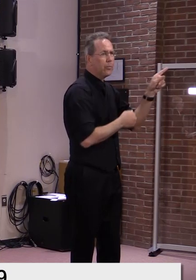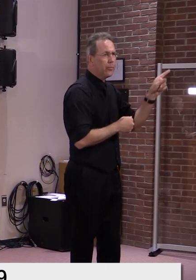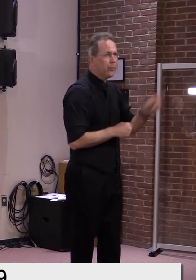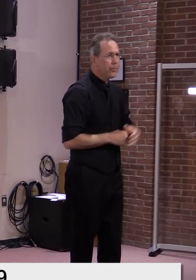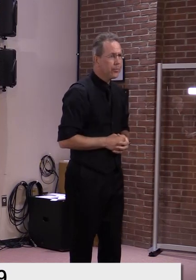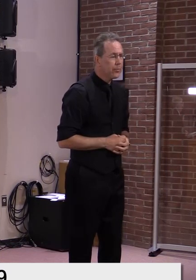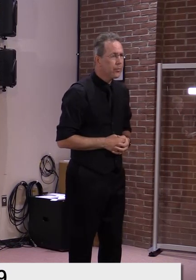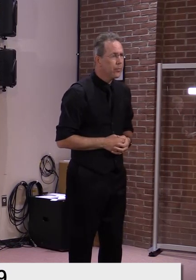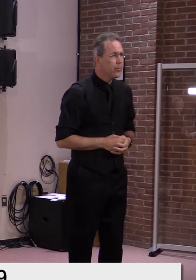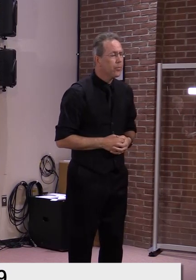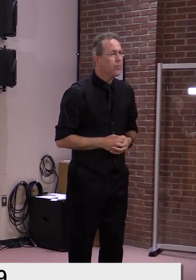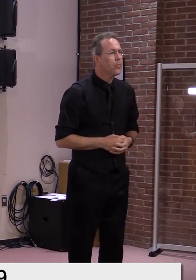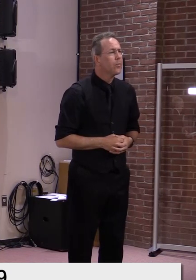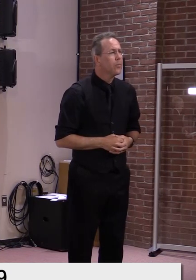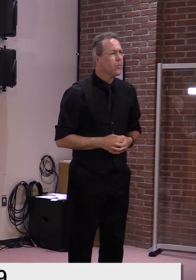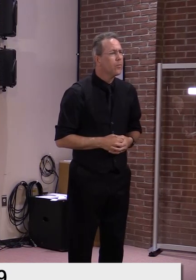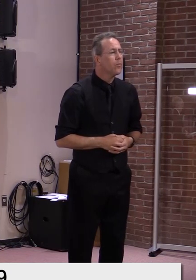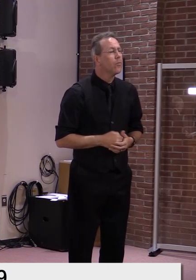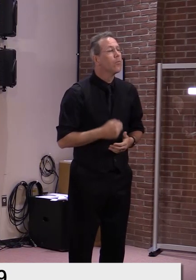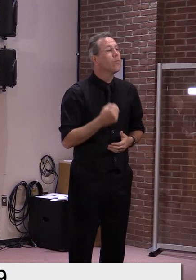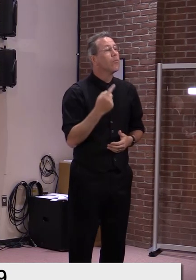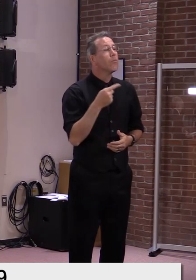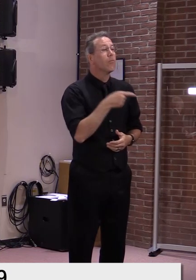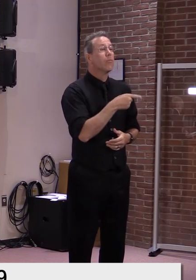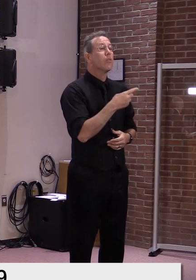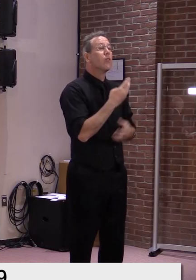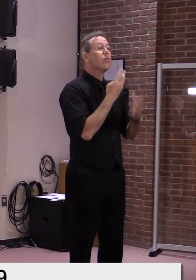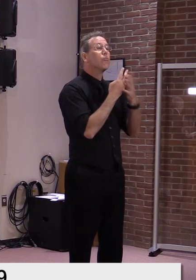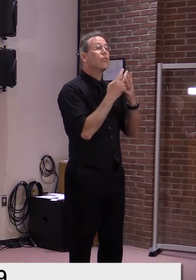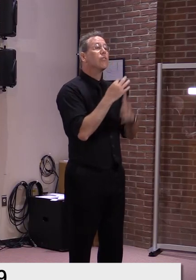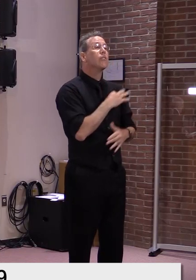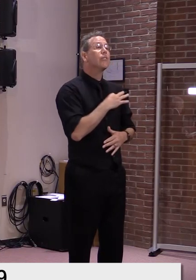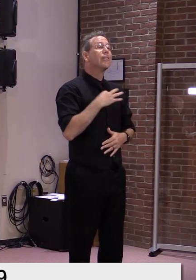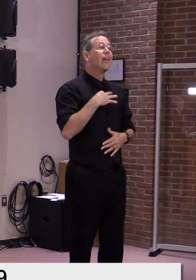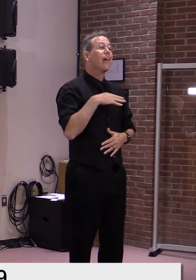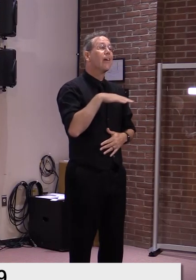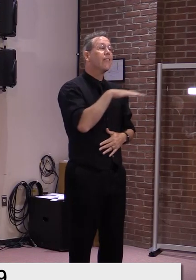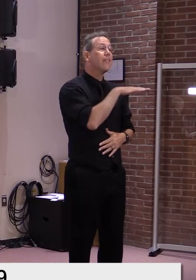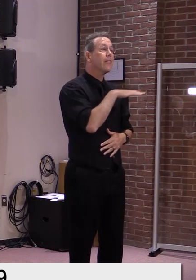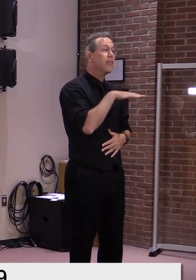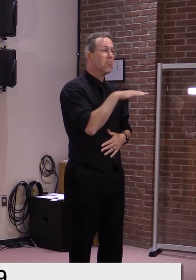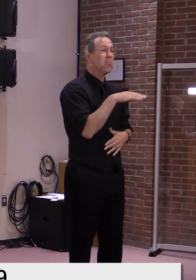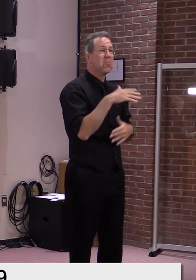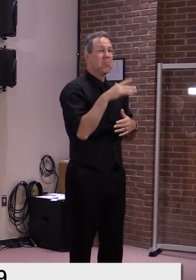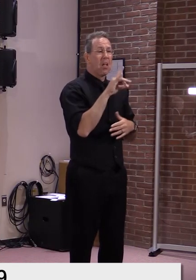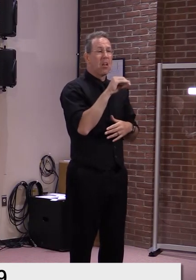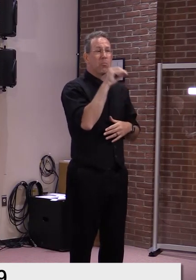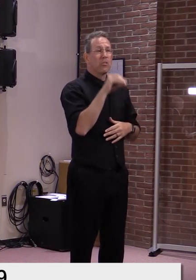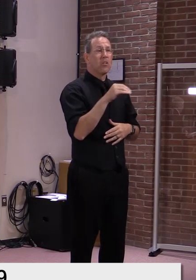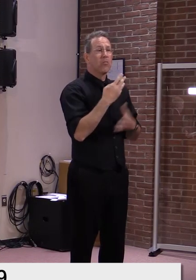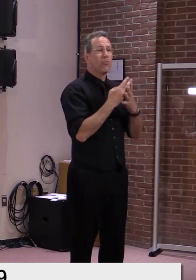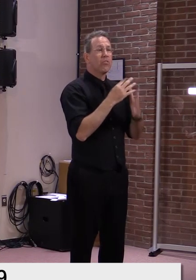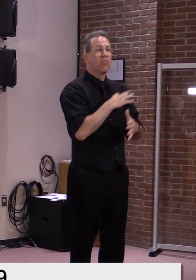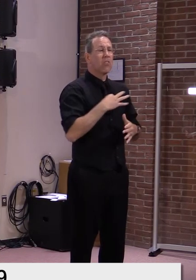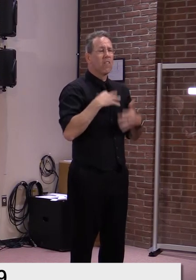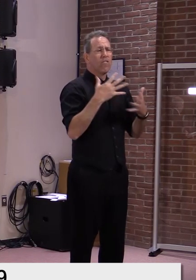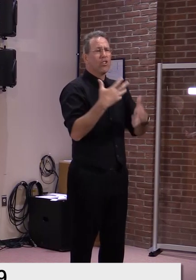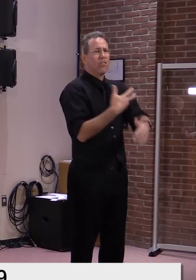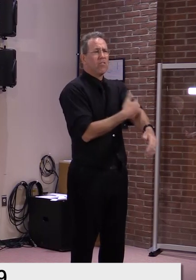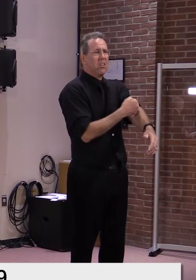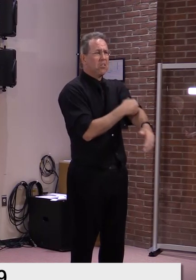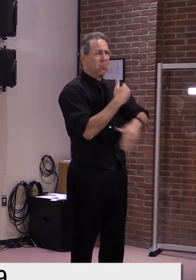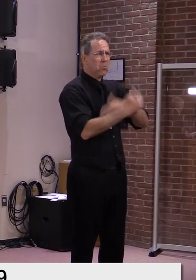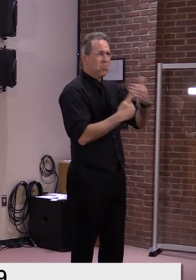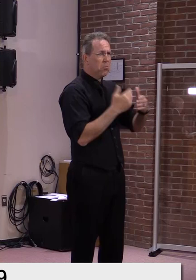The employee population is about 80%. If I remember correctly, it would be nice if we could